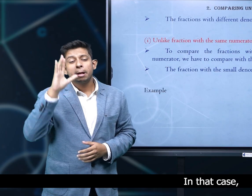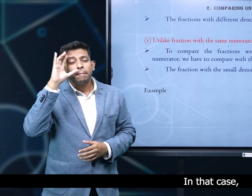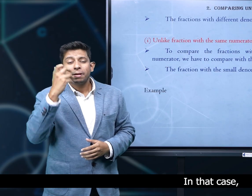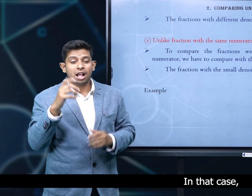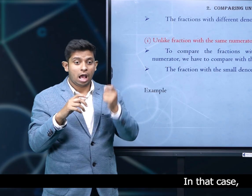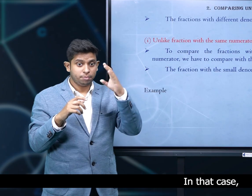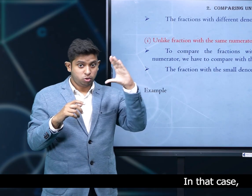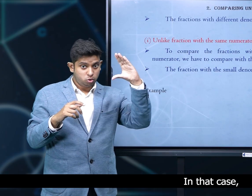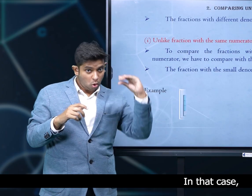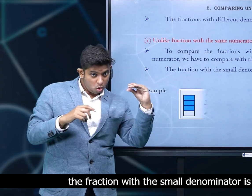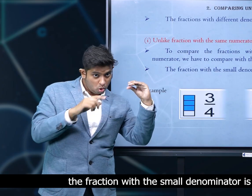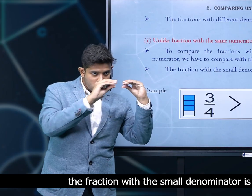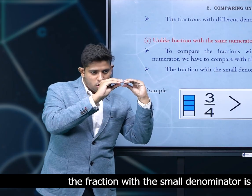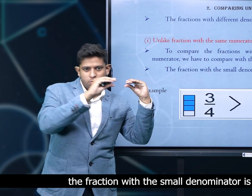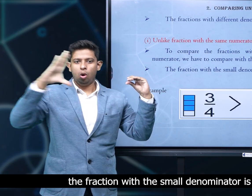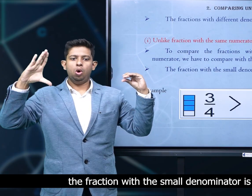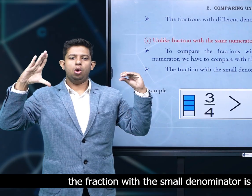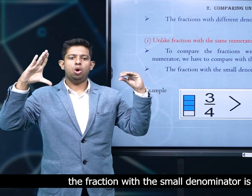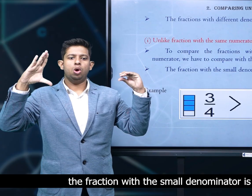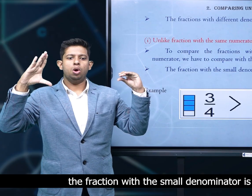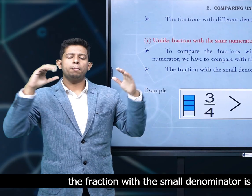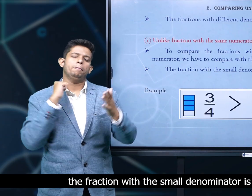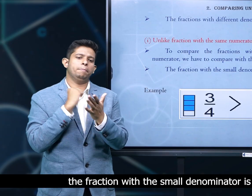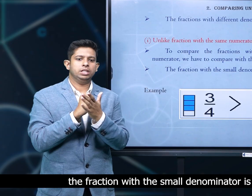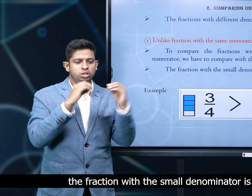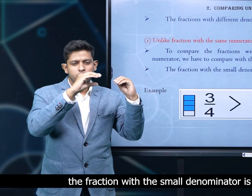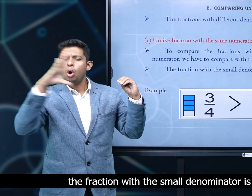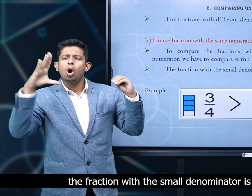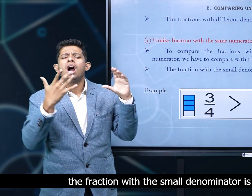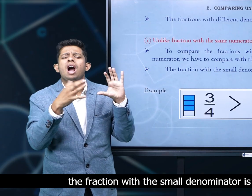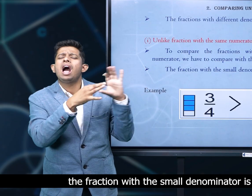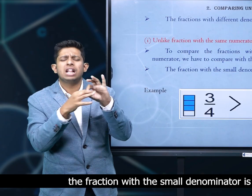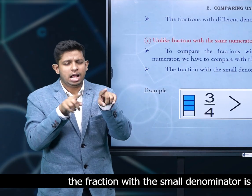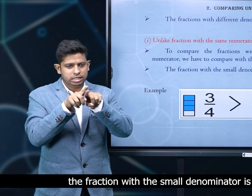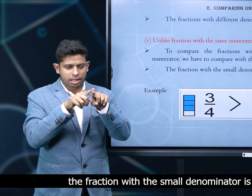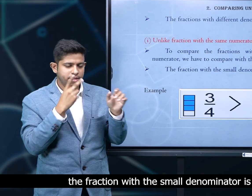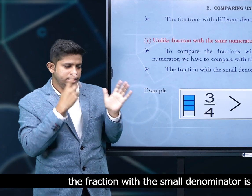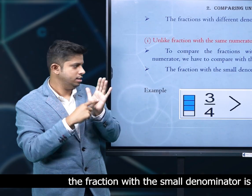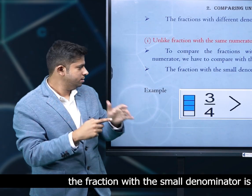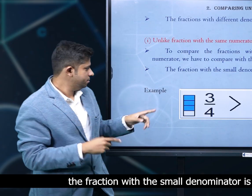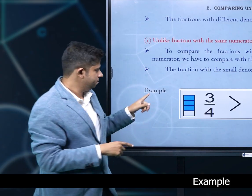In that case, the fraction with a small denominator is greater than the other.